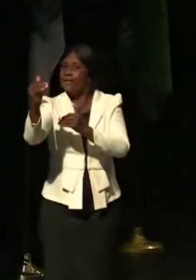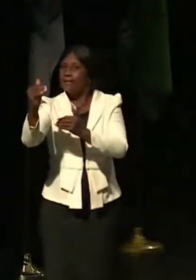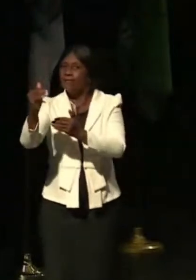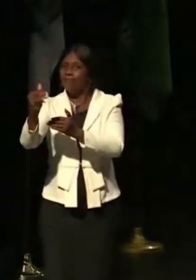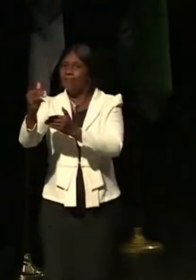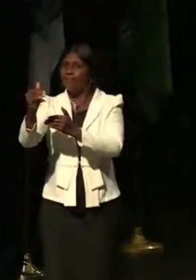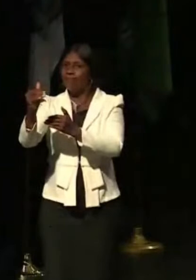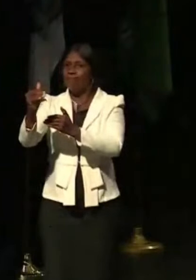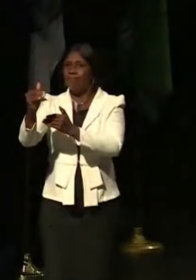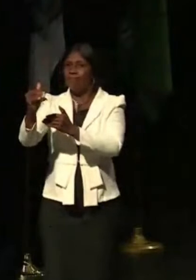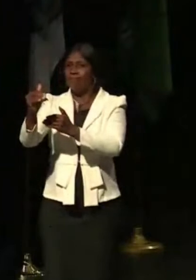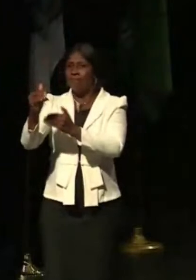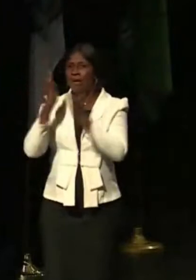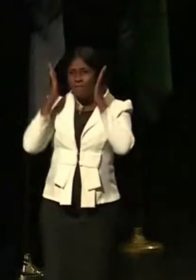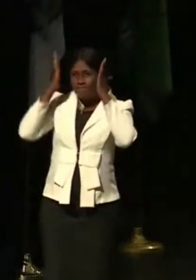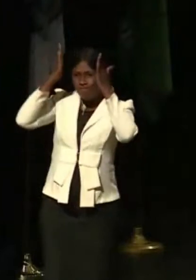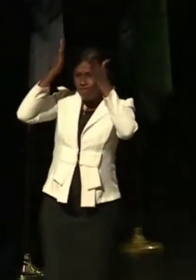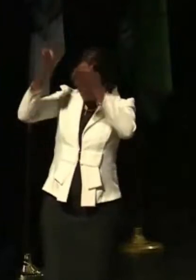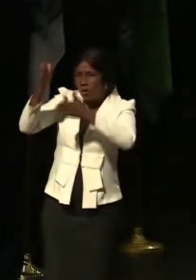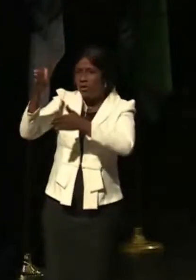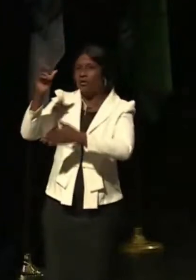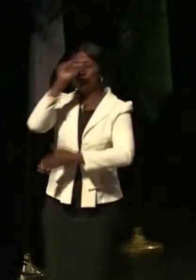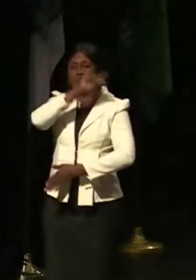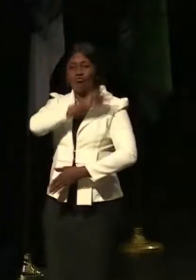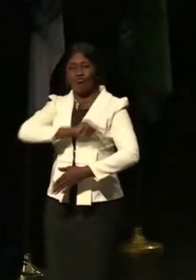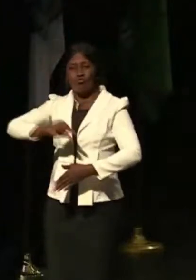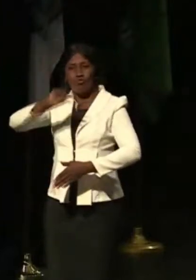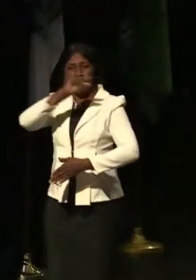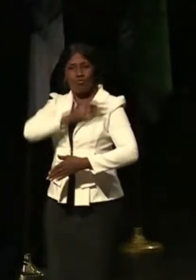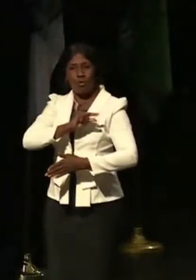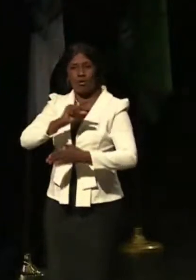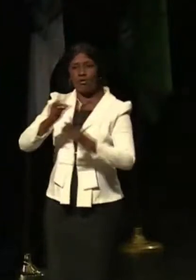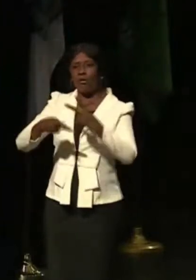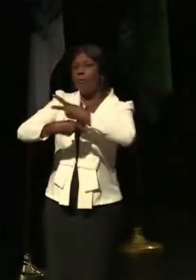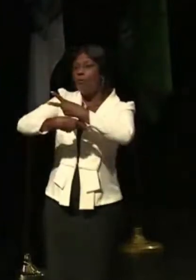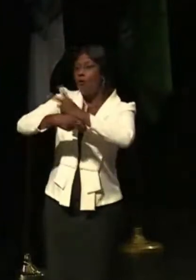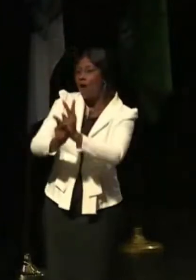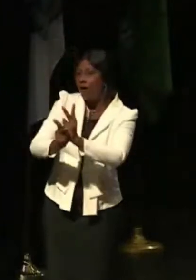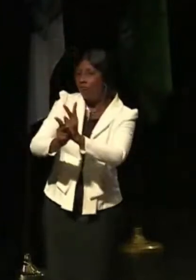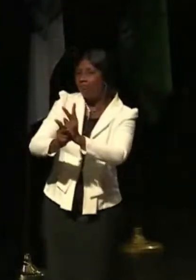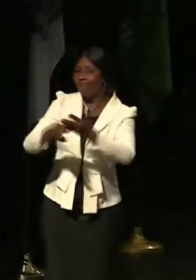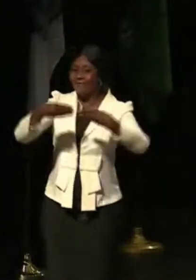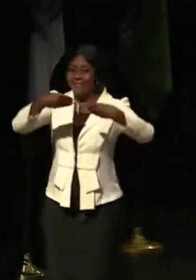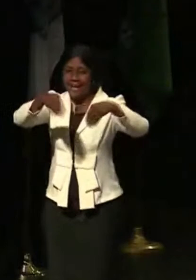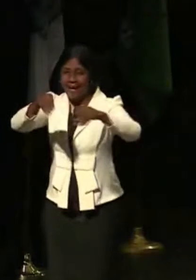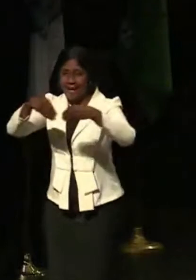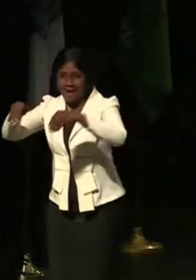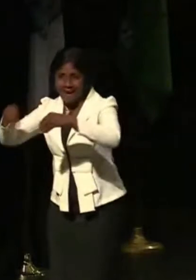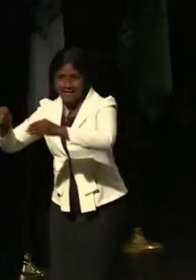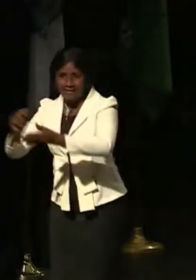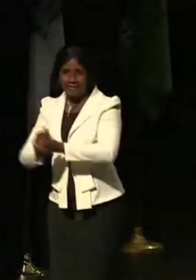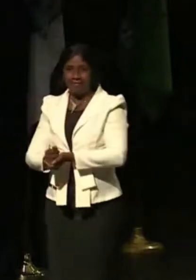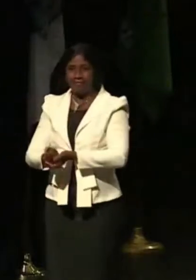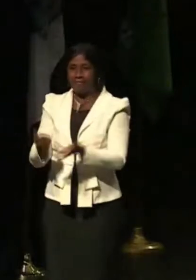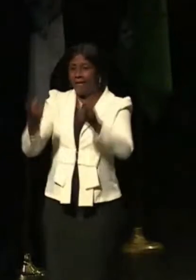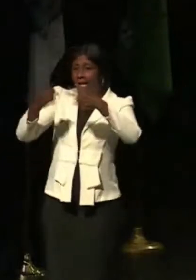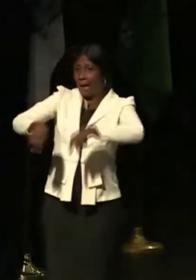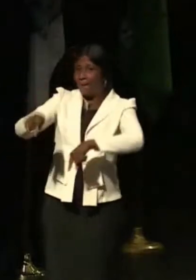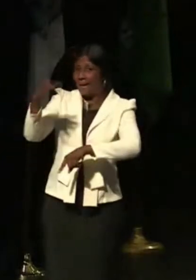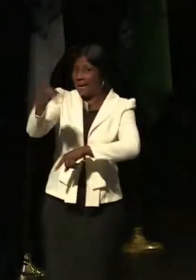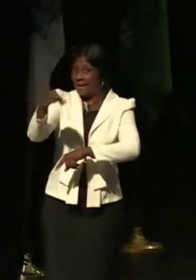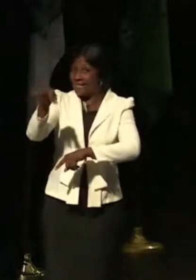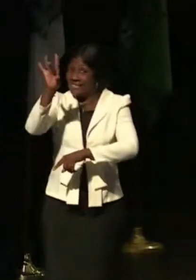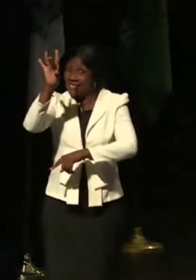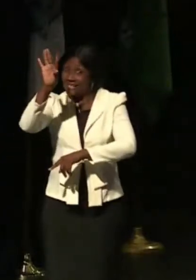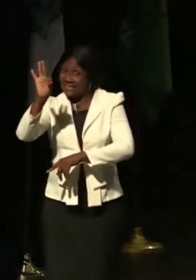quality household and personal care products at affordable prices. In 1998, he earned